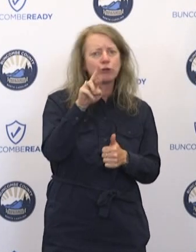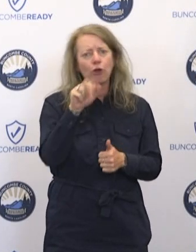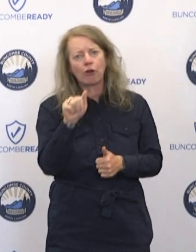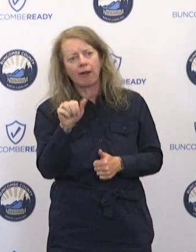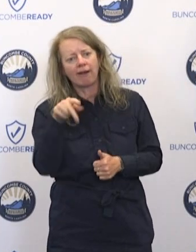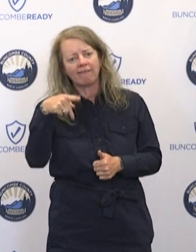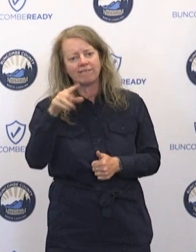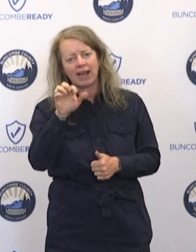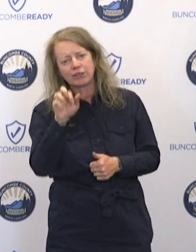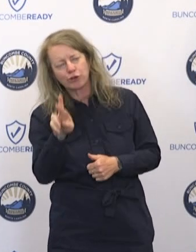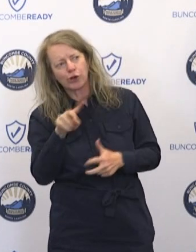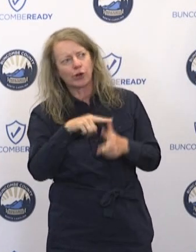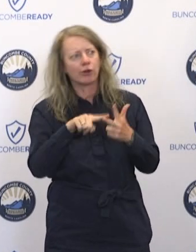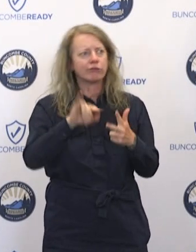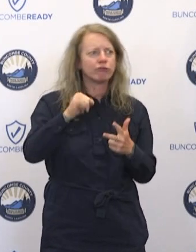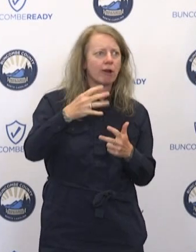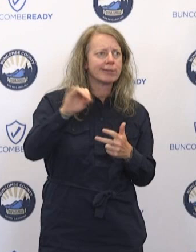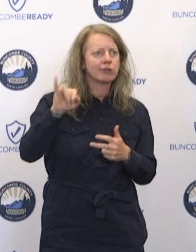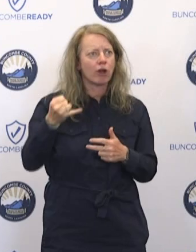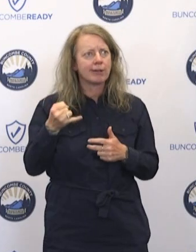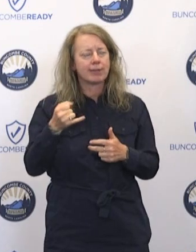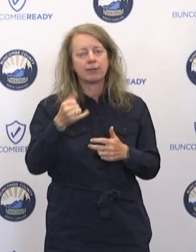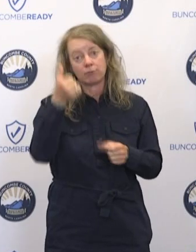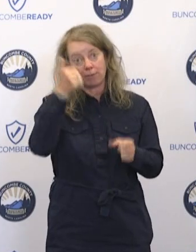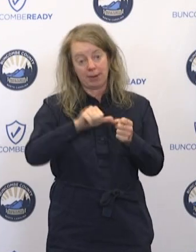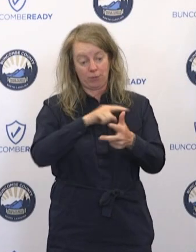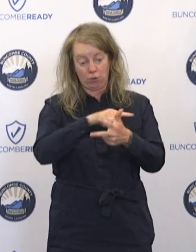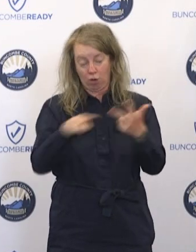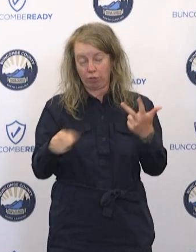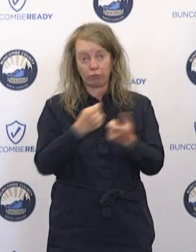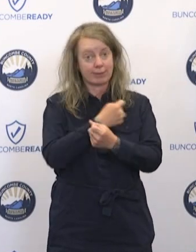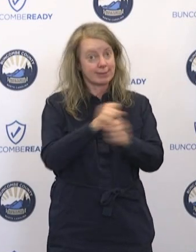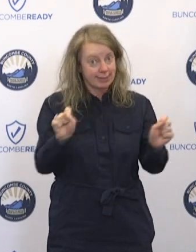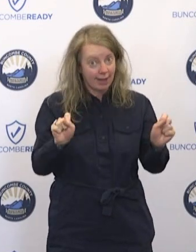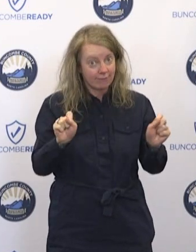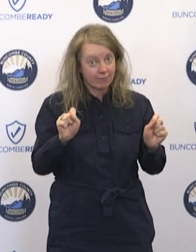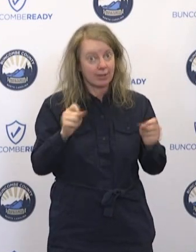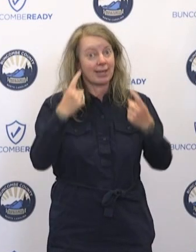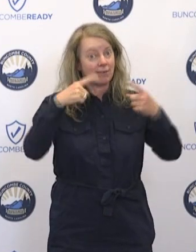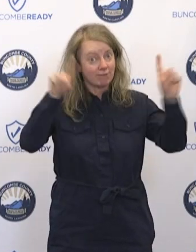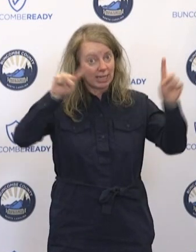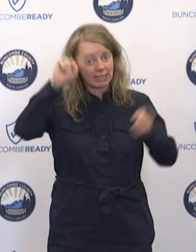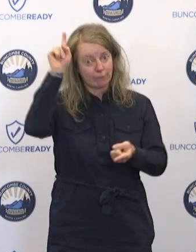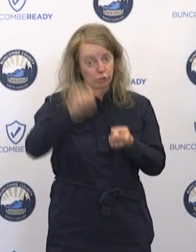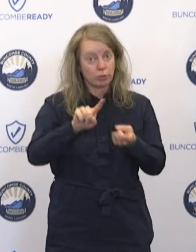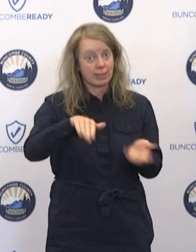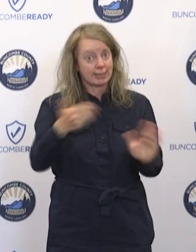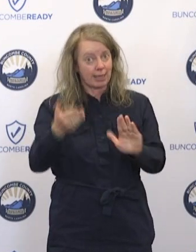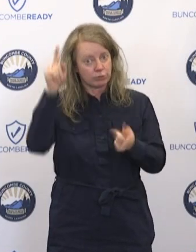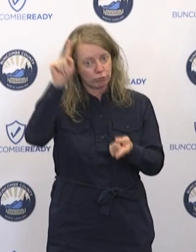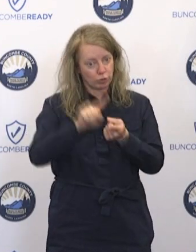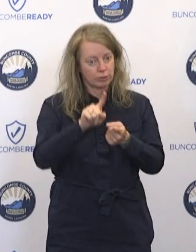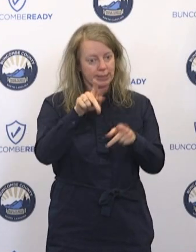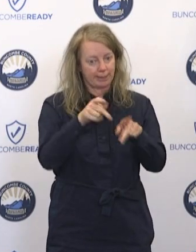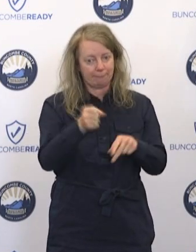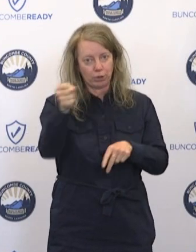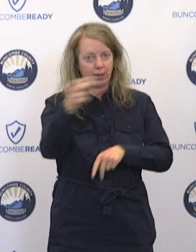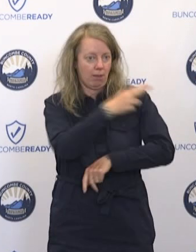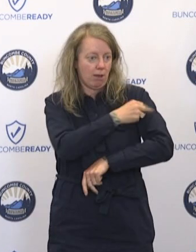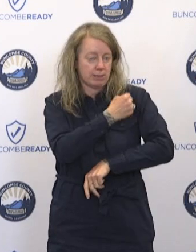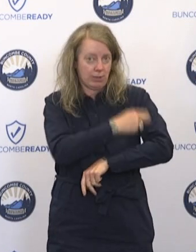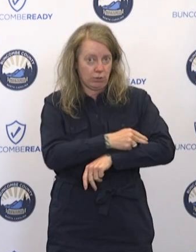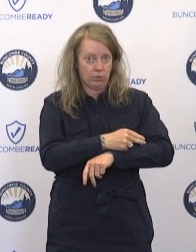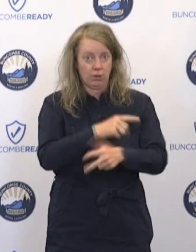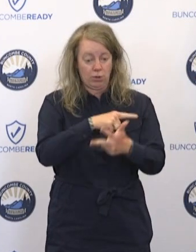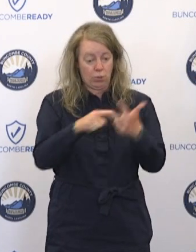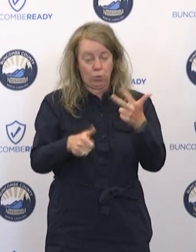remember they are all safe and effective at reducing deaths, hospitalizations, and severe illness. The best shot for you is the one available to you